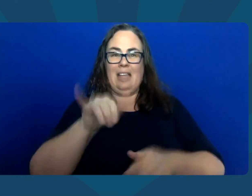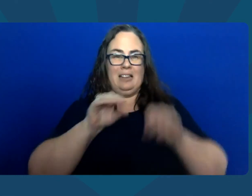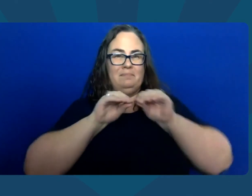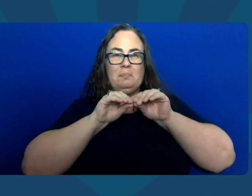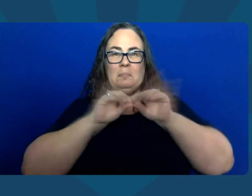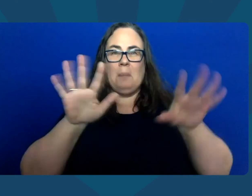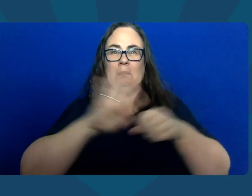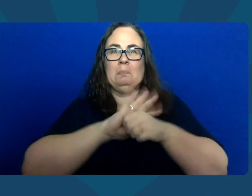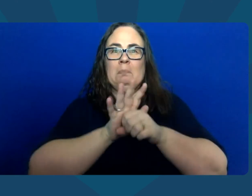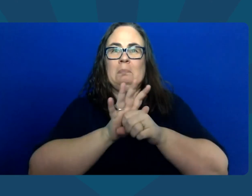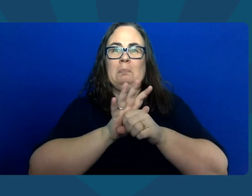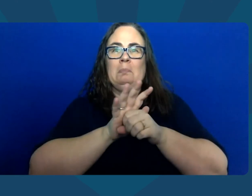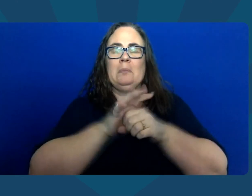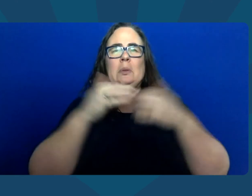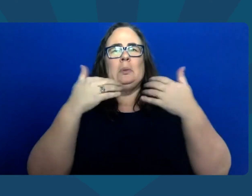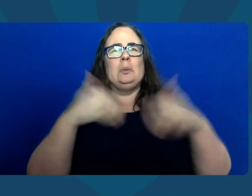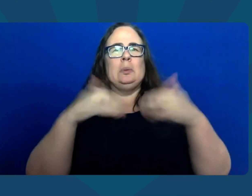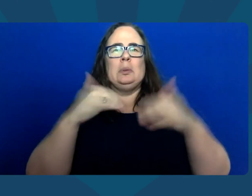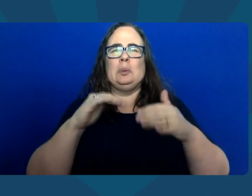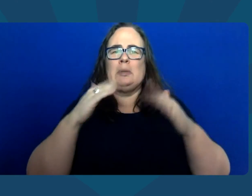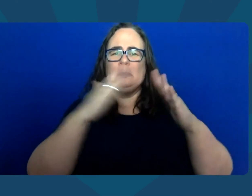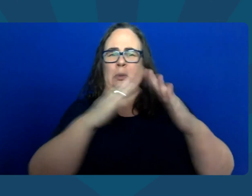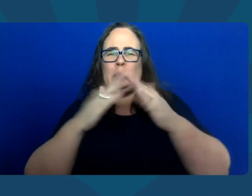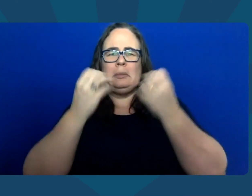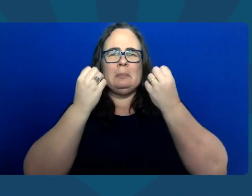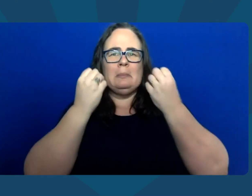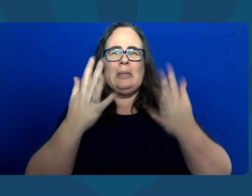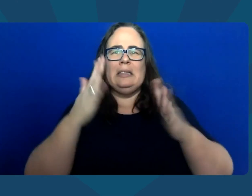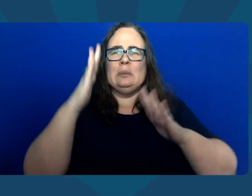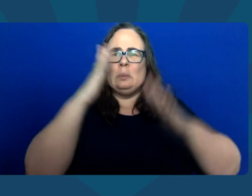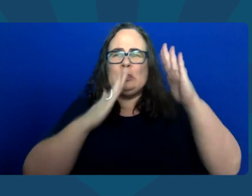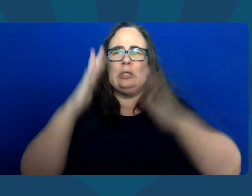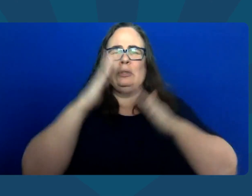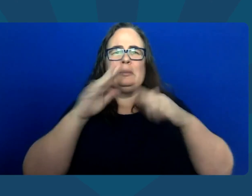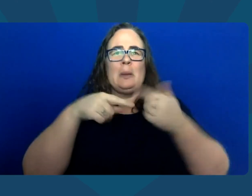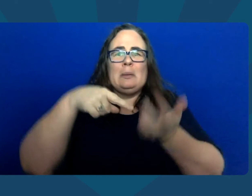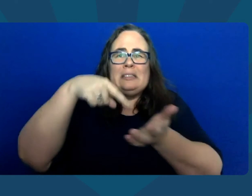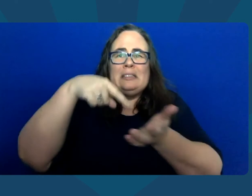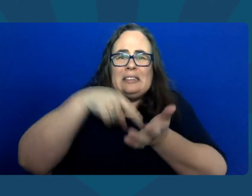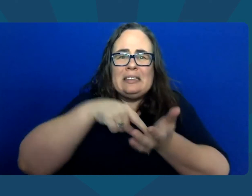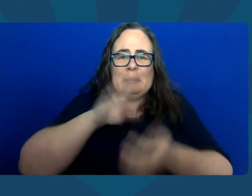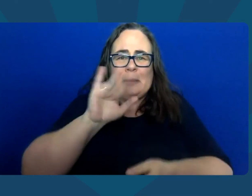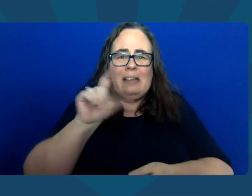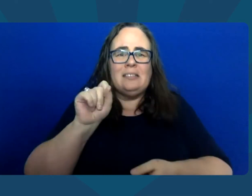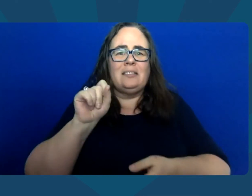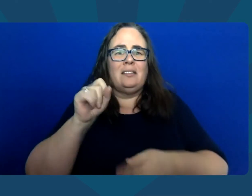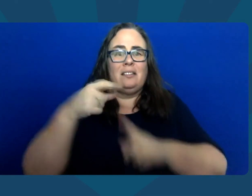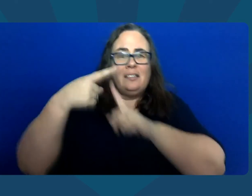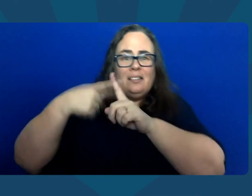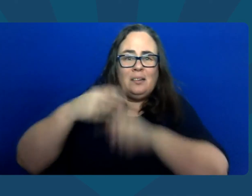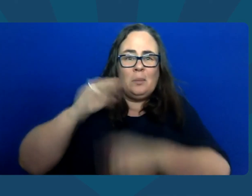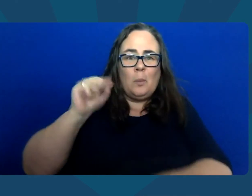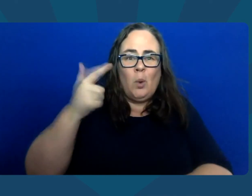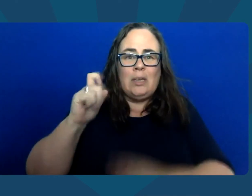The pandemic has many in our communities worried about bills,